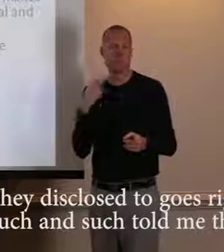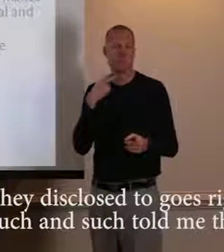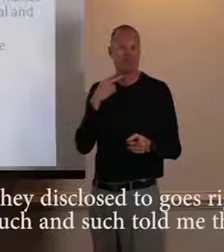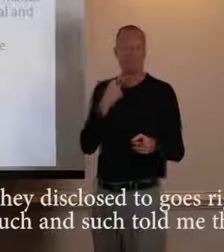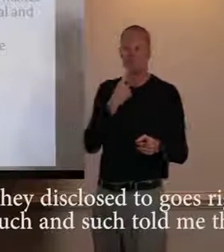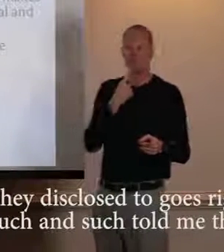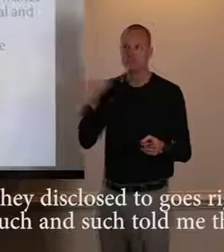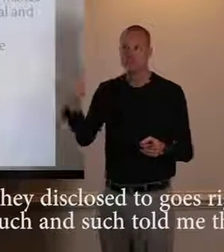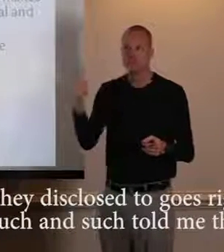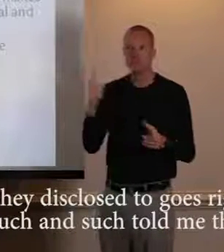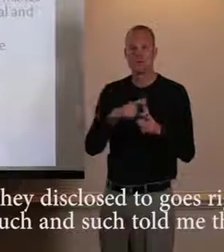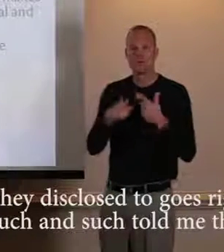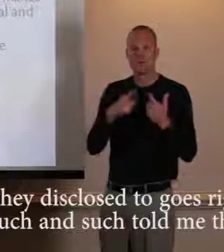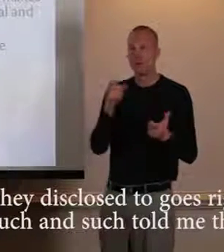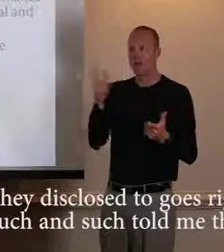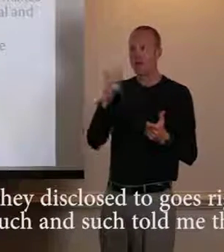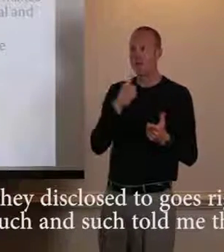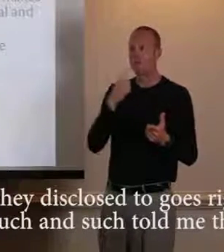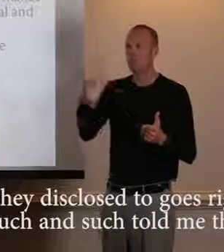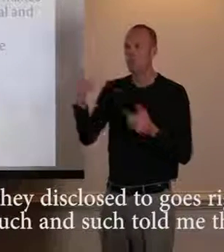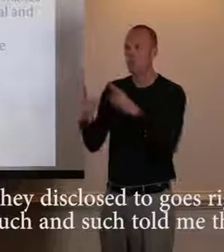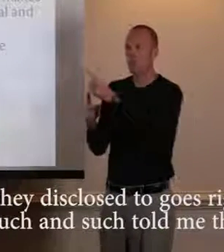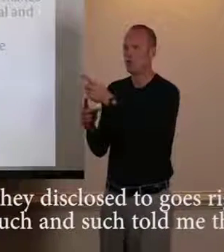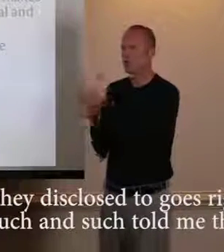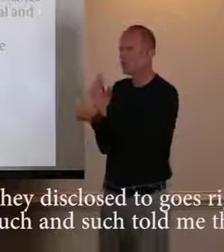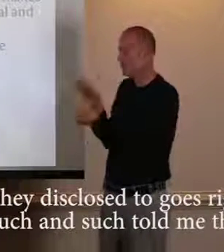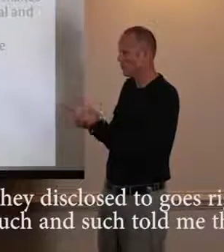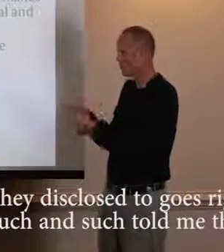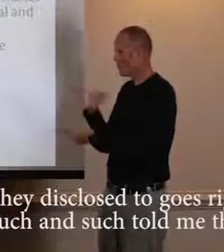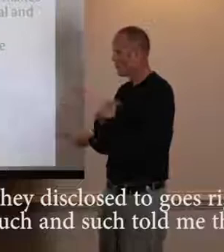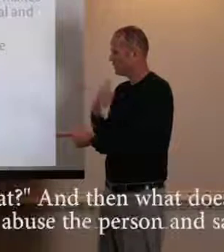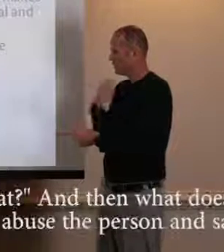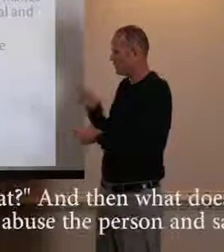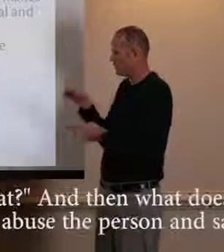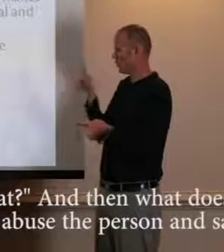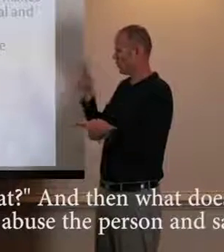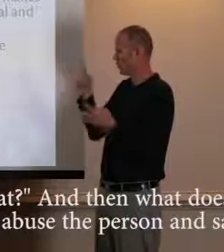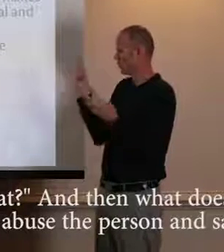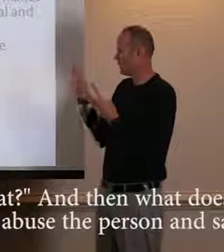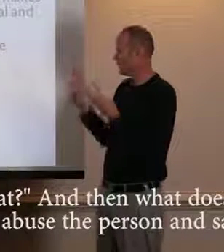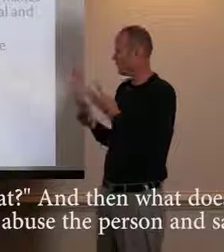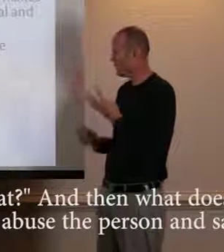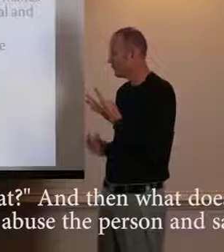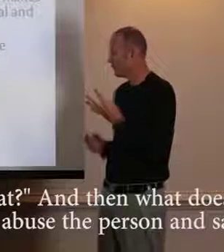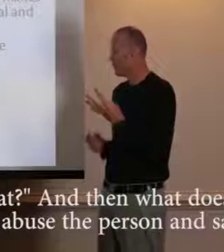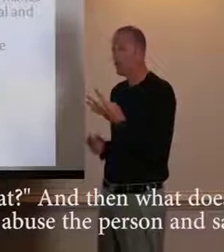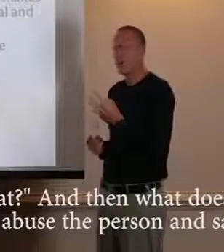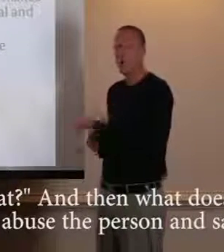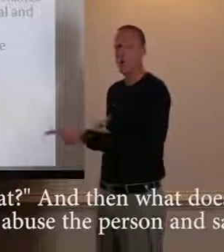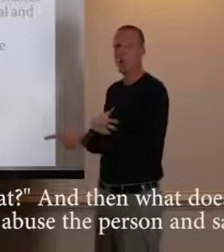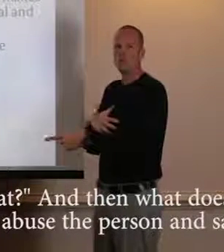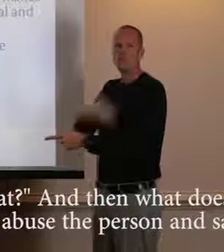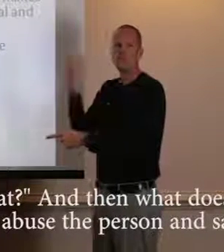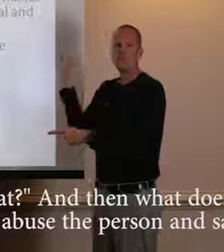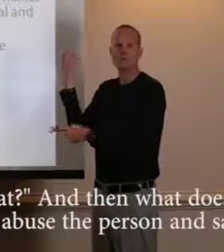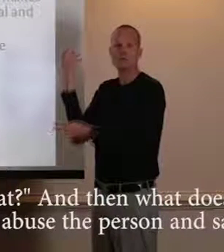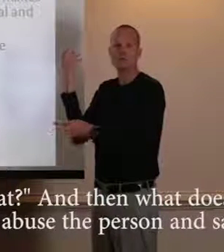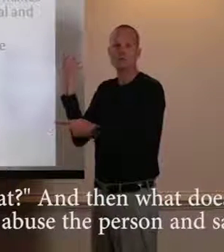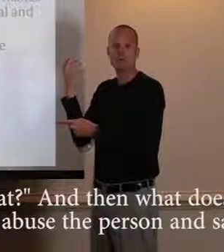they disclose to goes right back to the abuser and say, such and such told me that this was going on. What is that? And then what